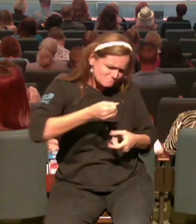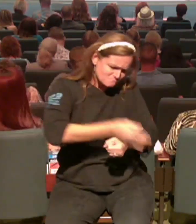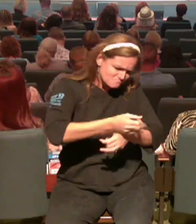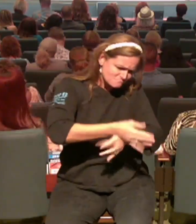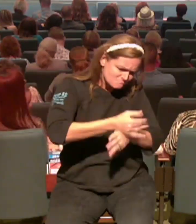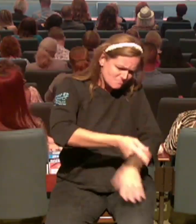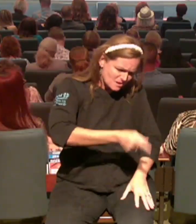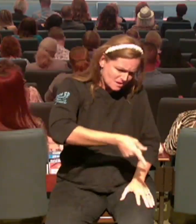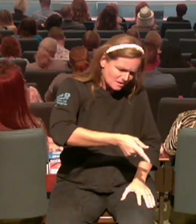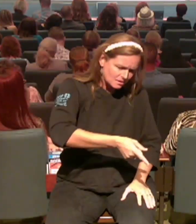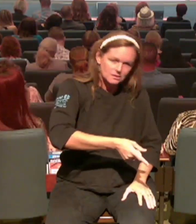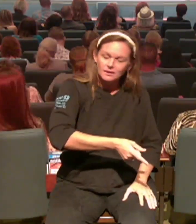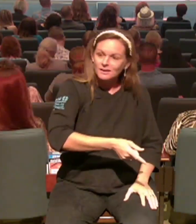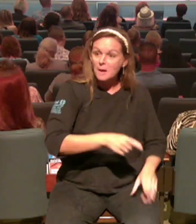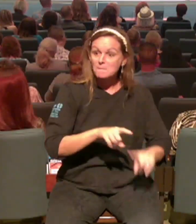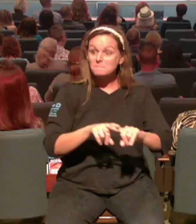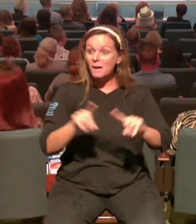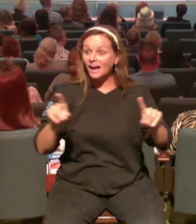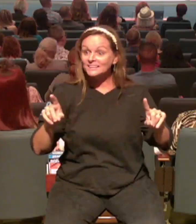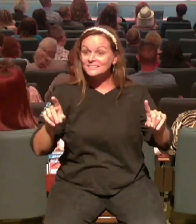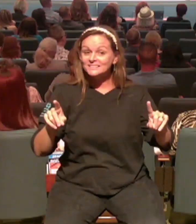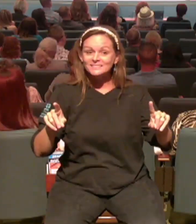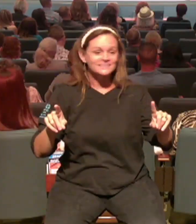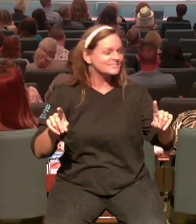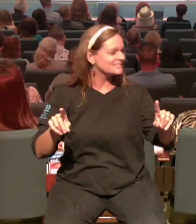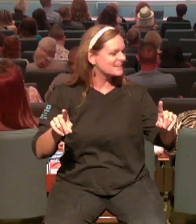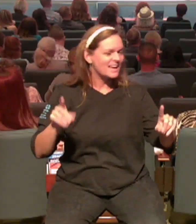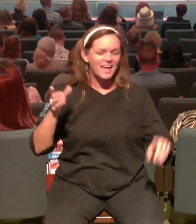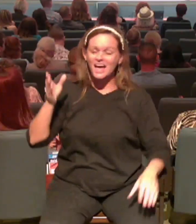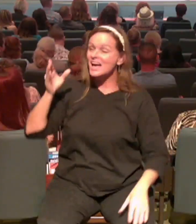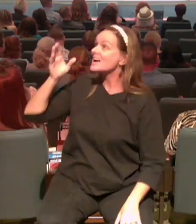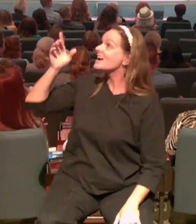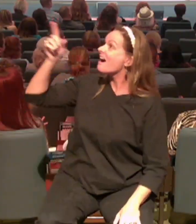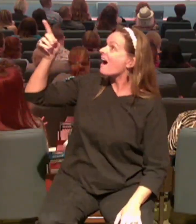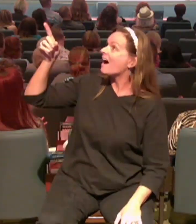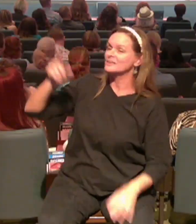words. But